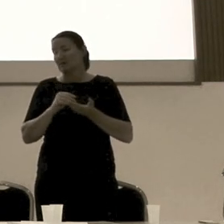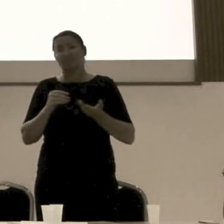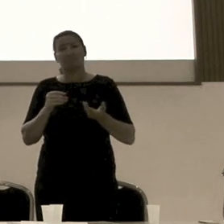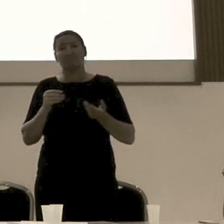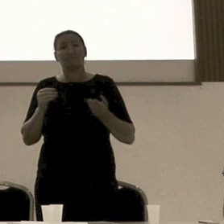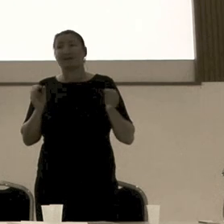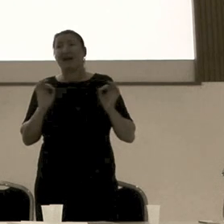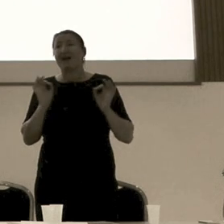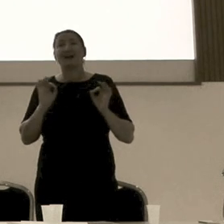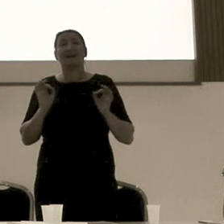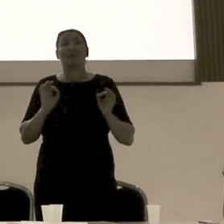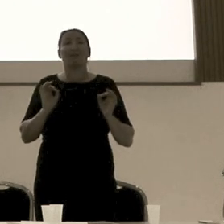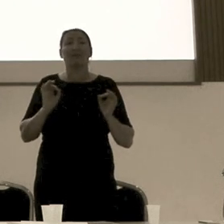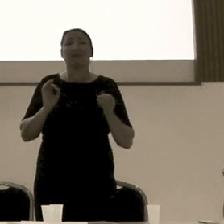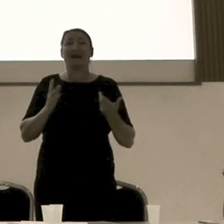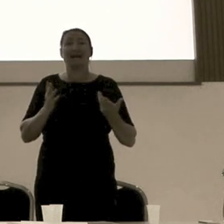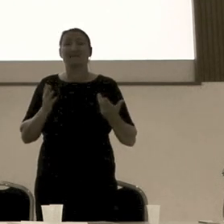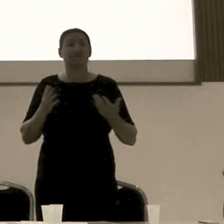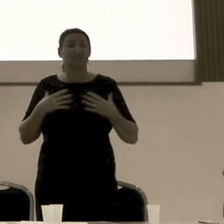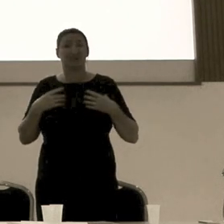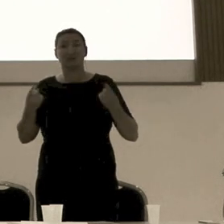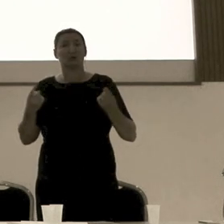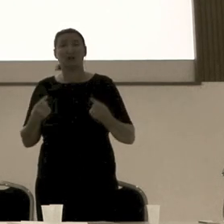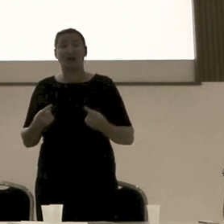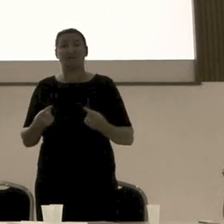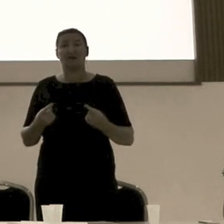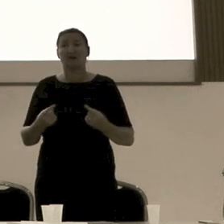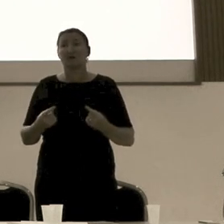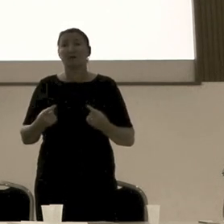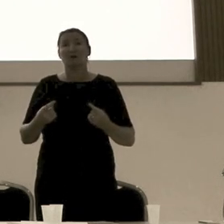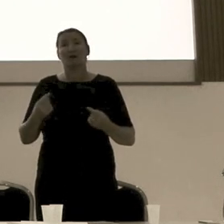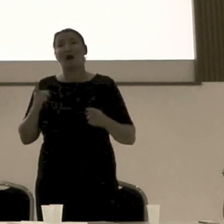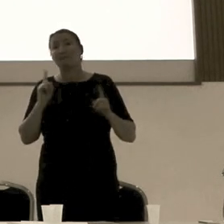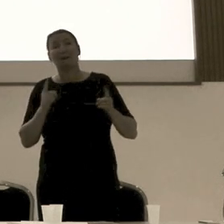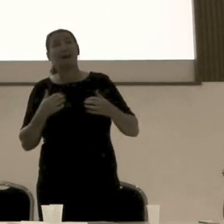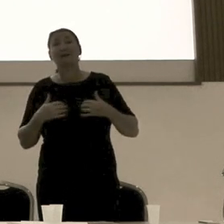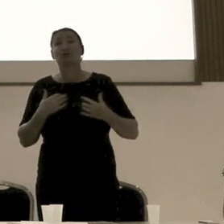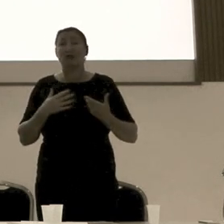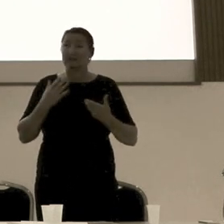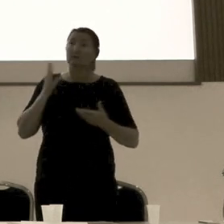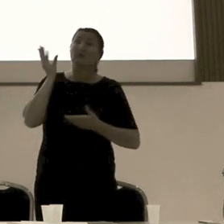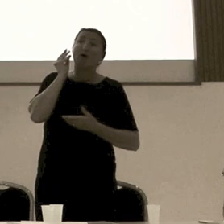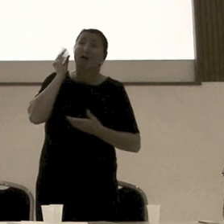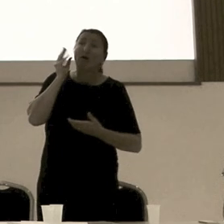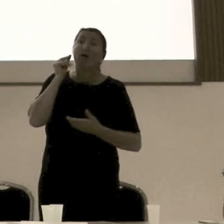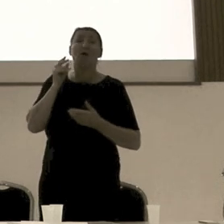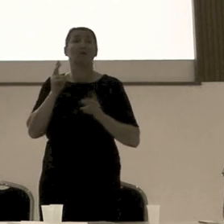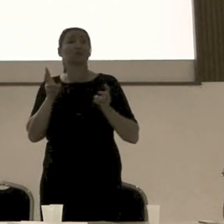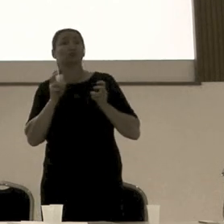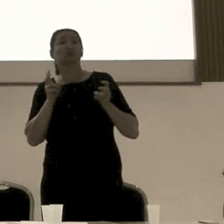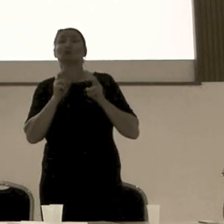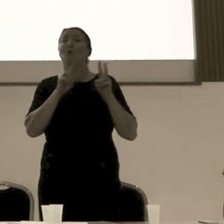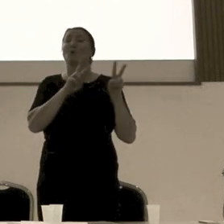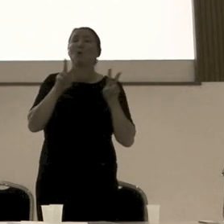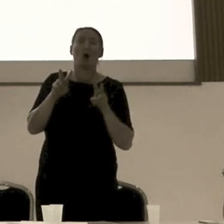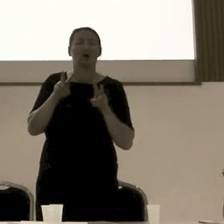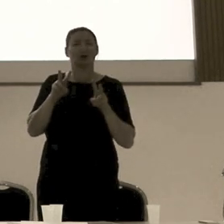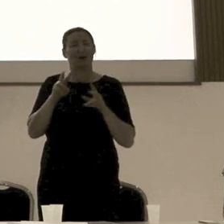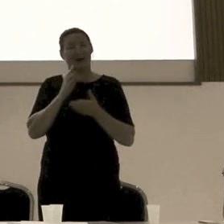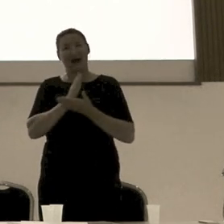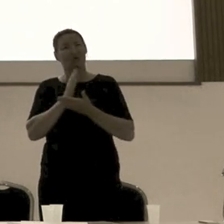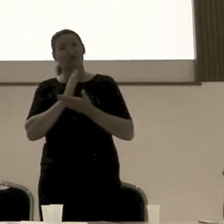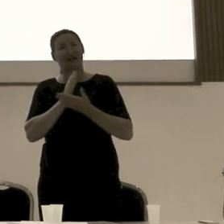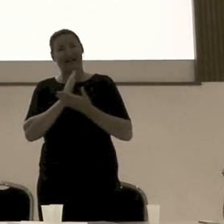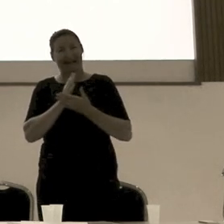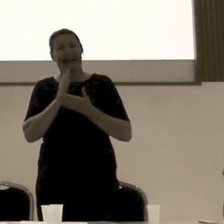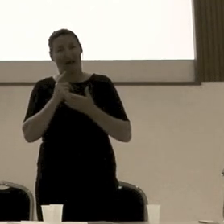to teach are only reaching the people who are already interested or involved in the topic, and that is mostly